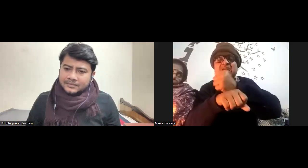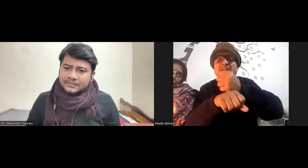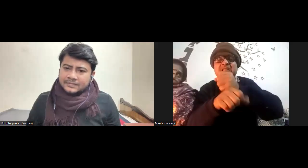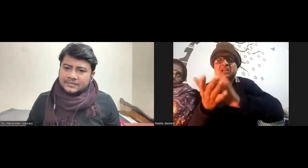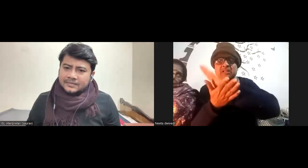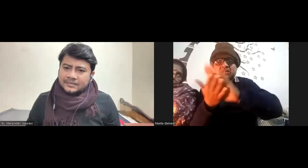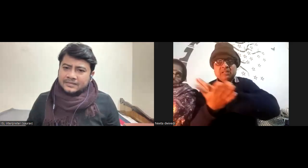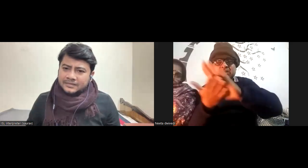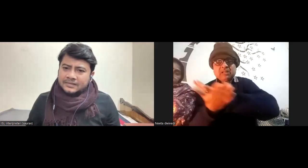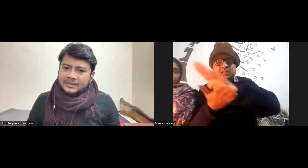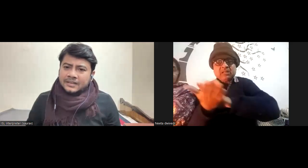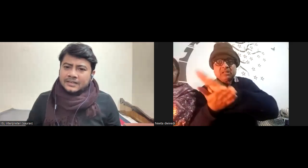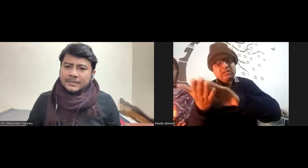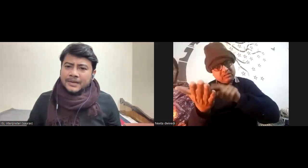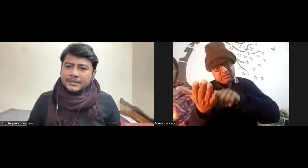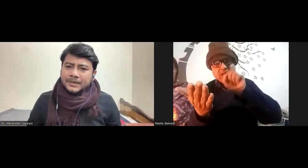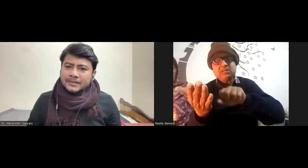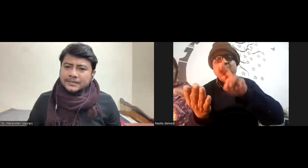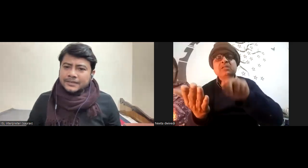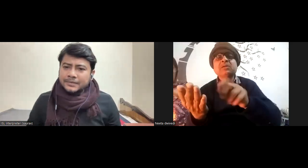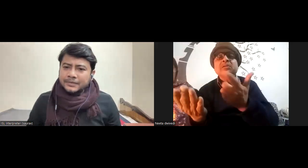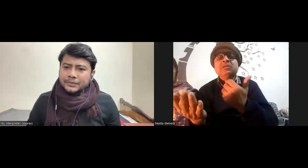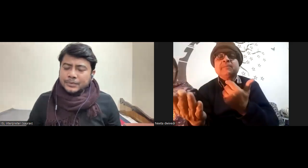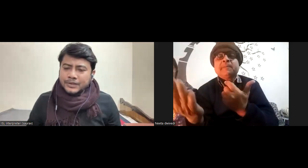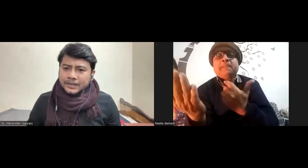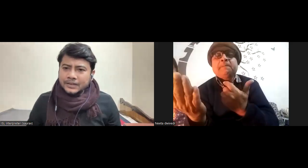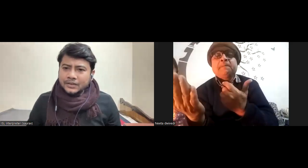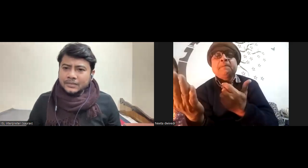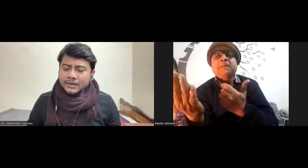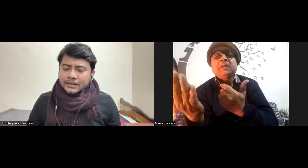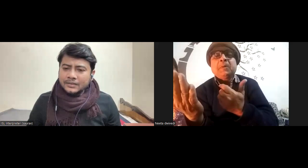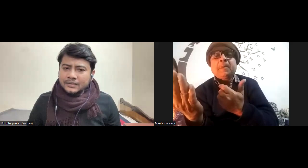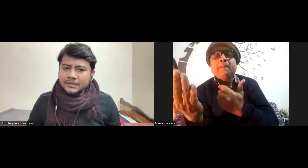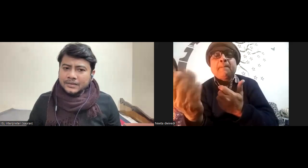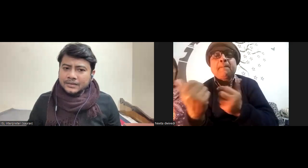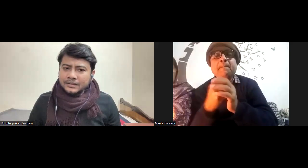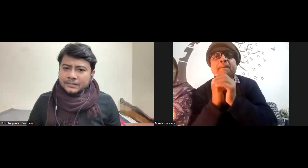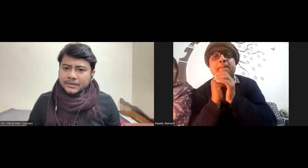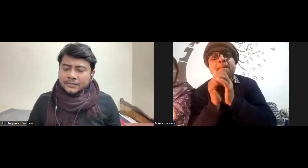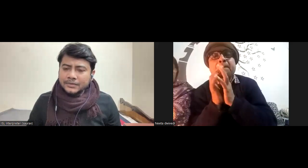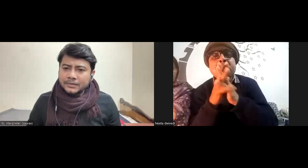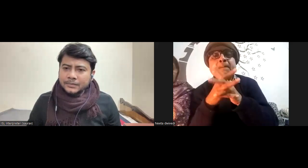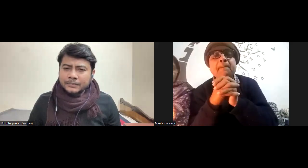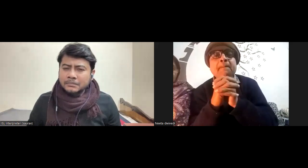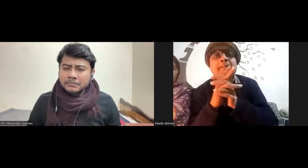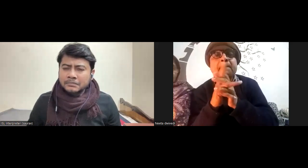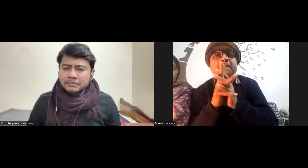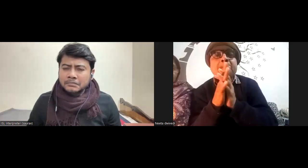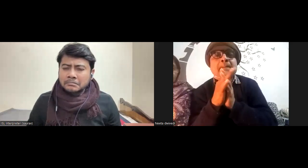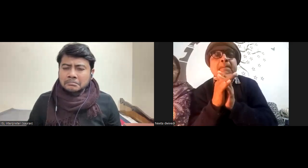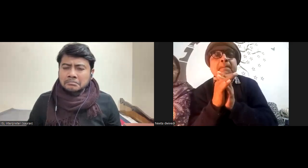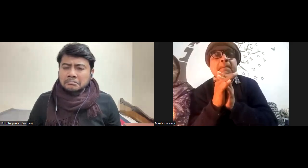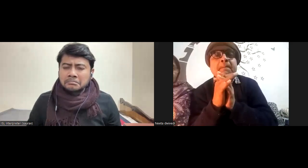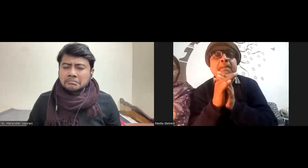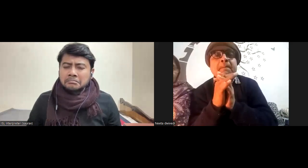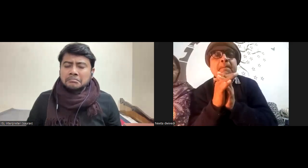So one Mm. suggestion while we are discussing about these Sometimes names. Mataji, we put to put ghee on the mala or something. Sometimes. No, no. So what